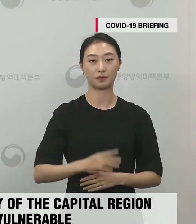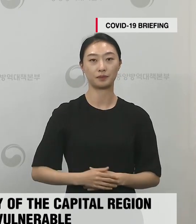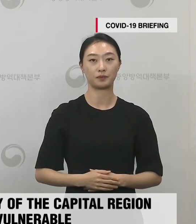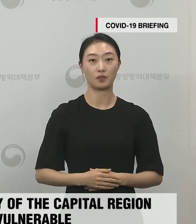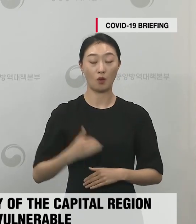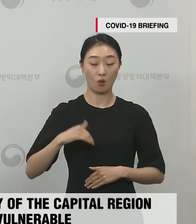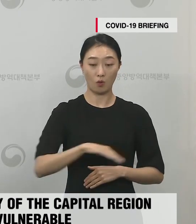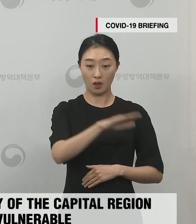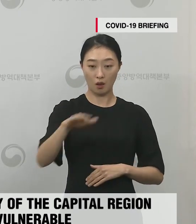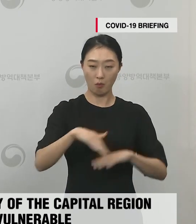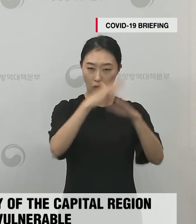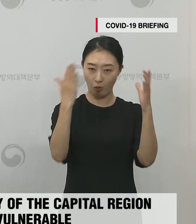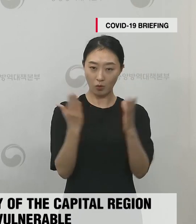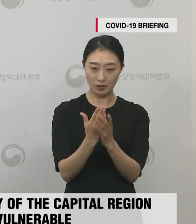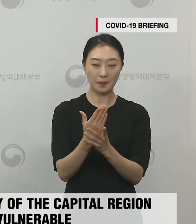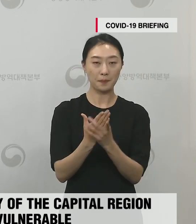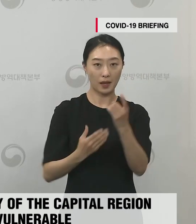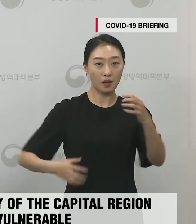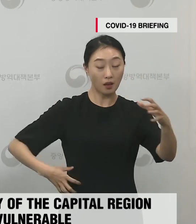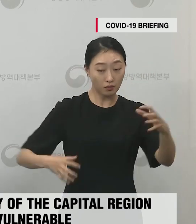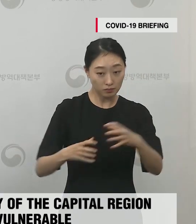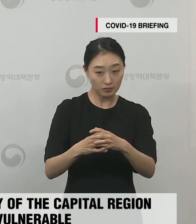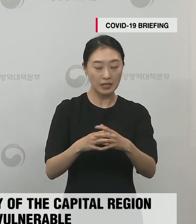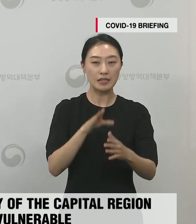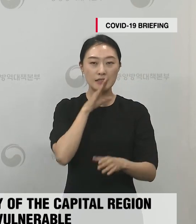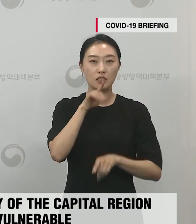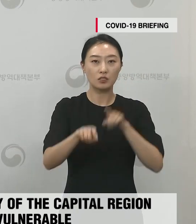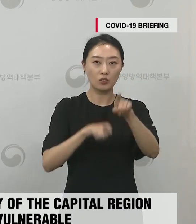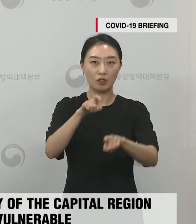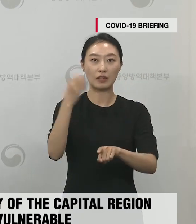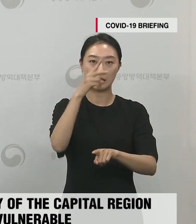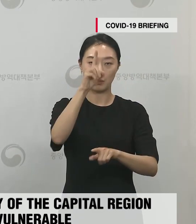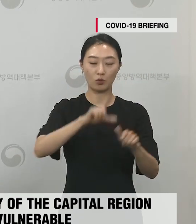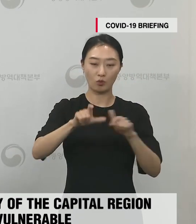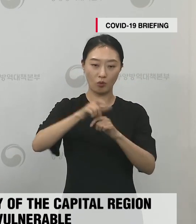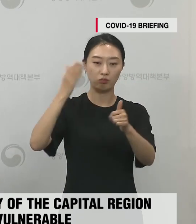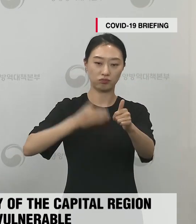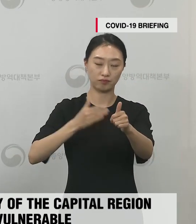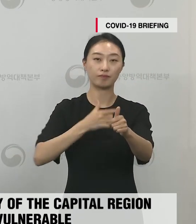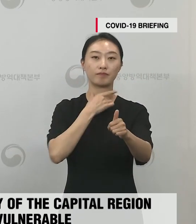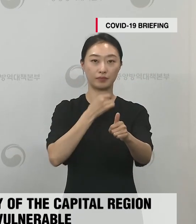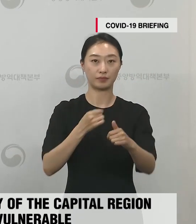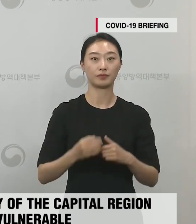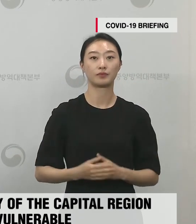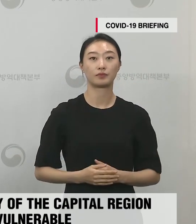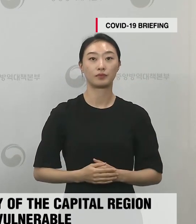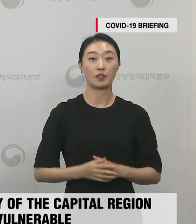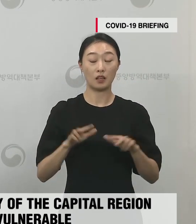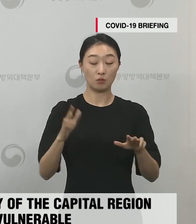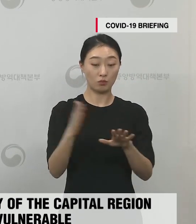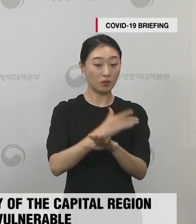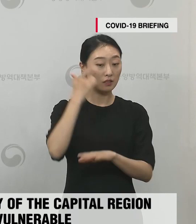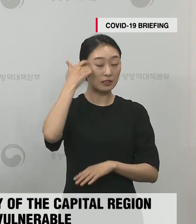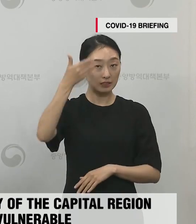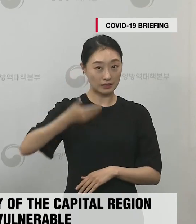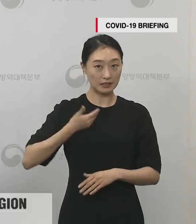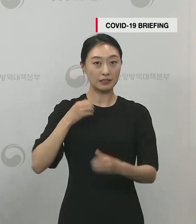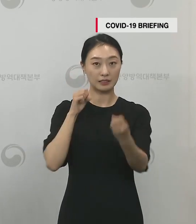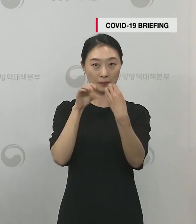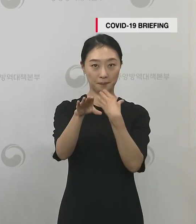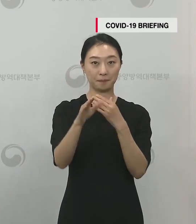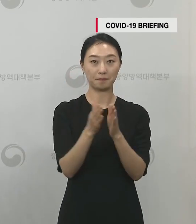spread of the local transmissions. And please stay started with our efforts in maintaining these protocols. Thank you very